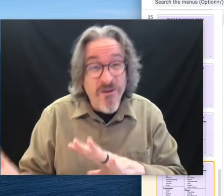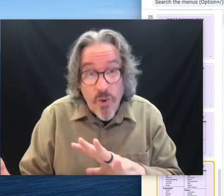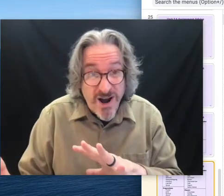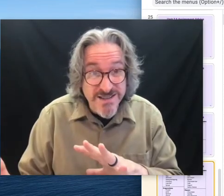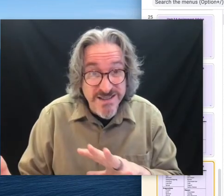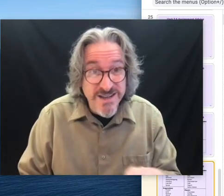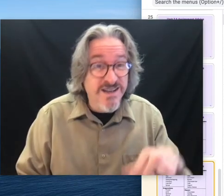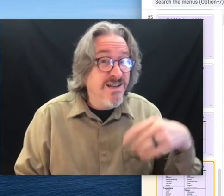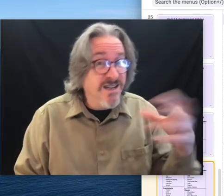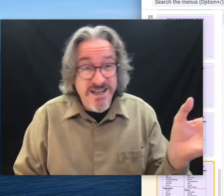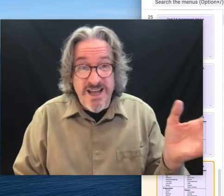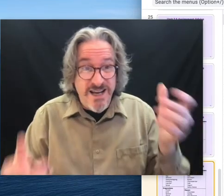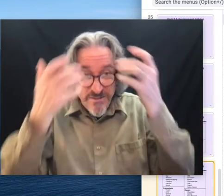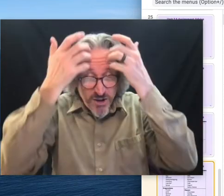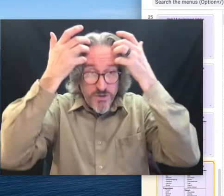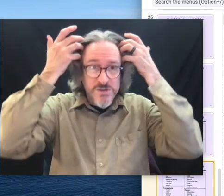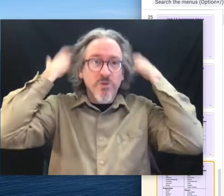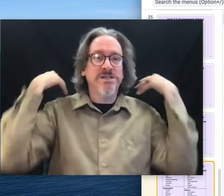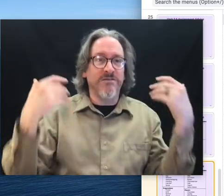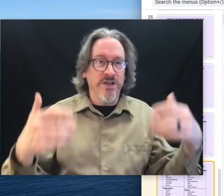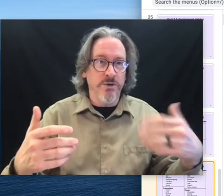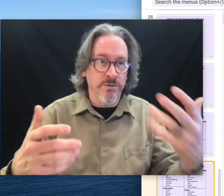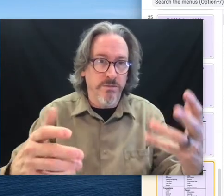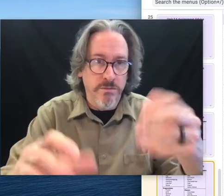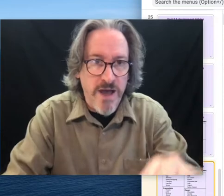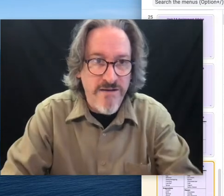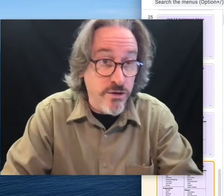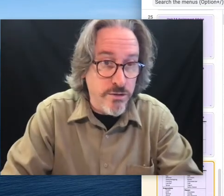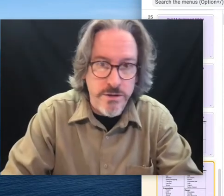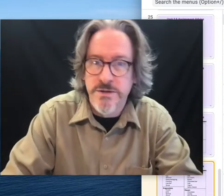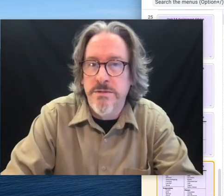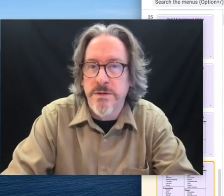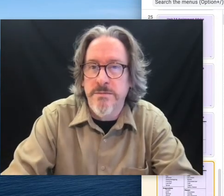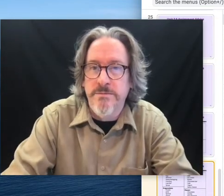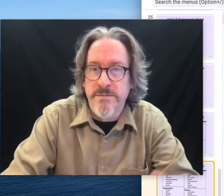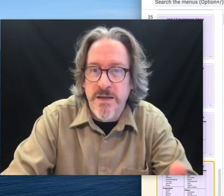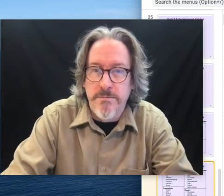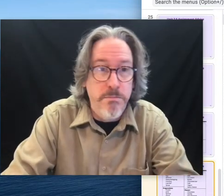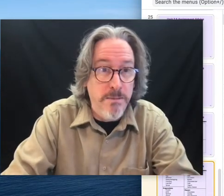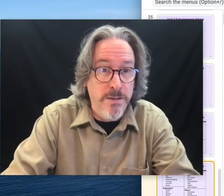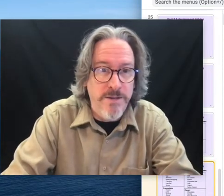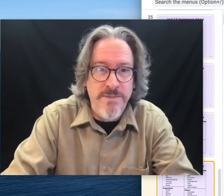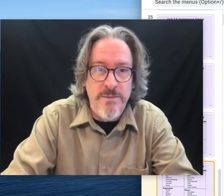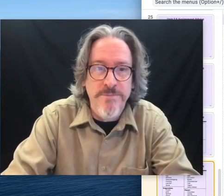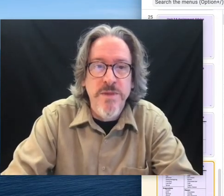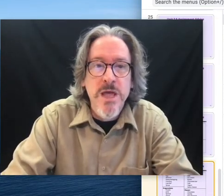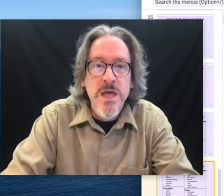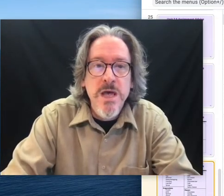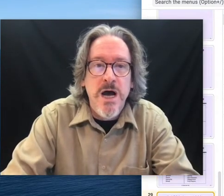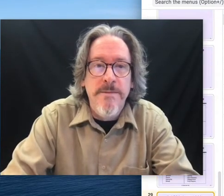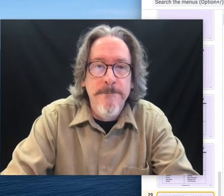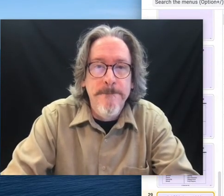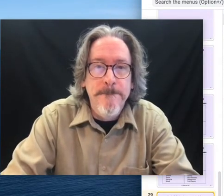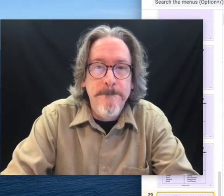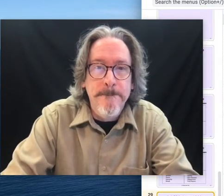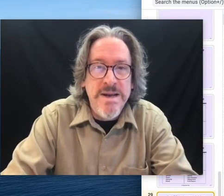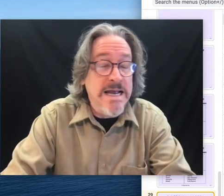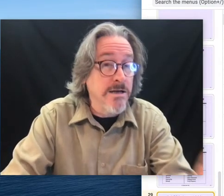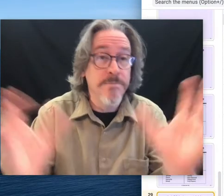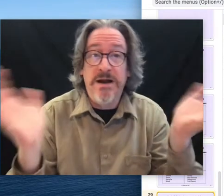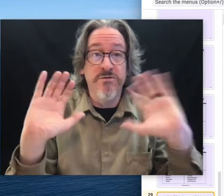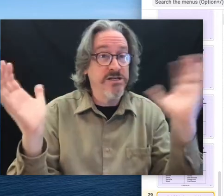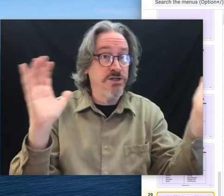what they want. And even though there's more stuff that you have learned, blah, blah, blah. Anyway.